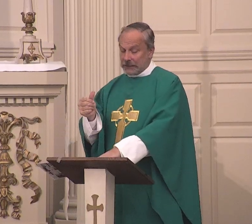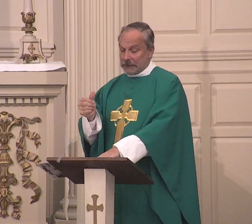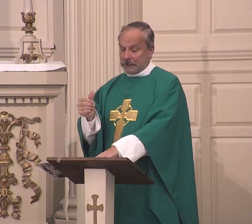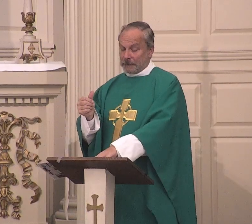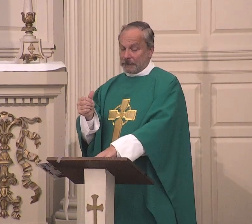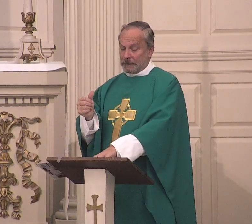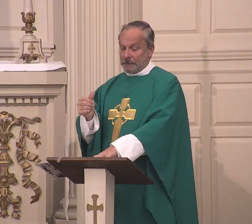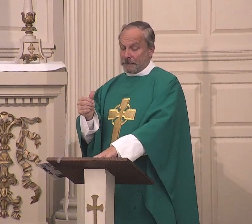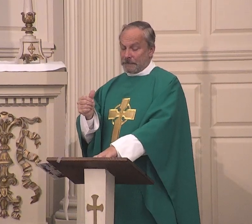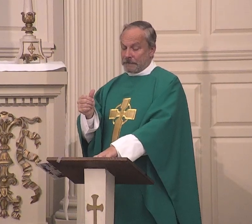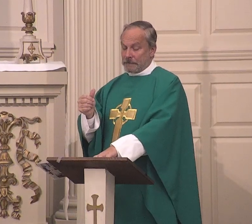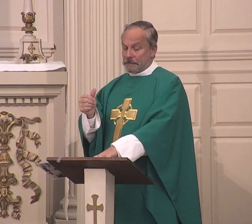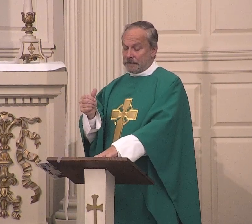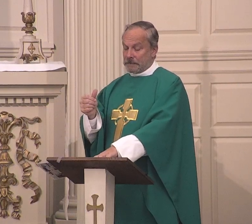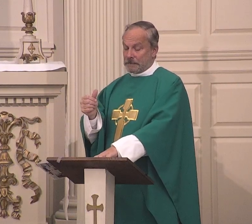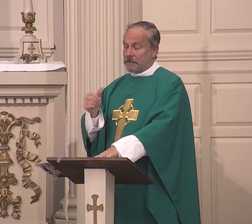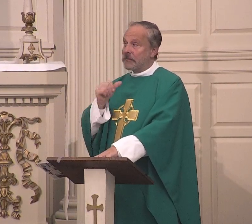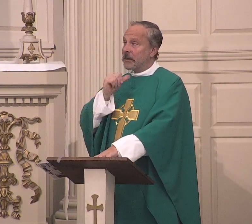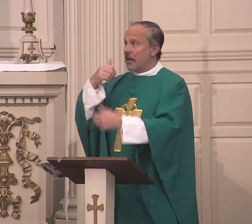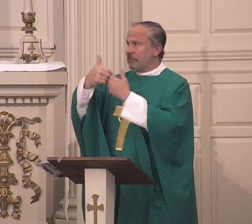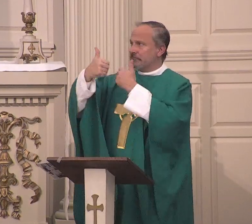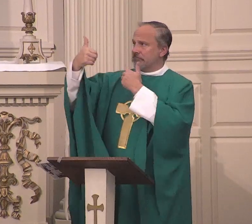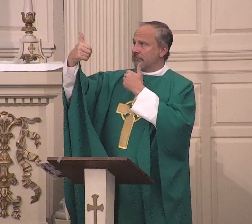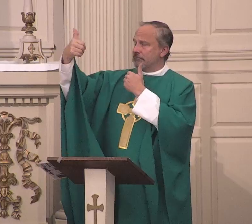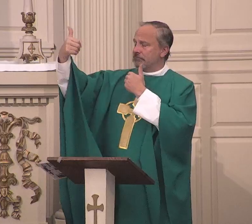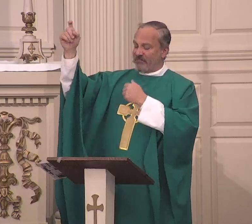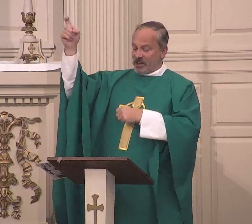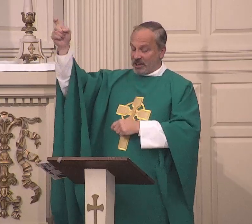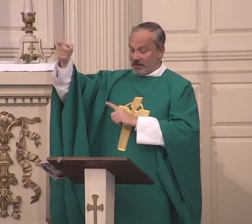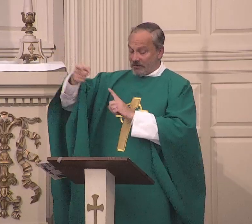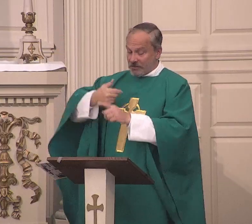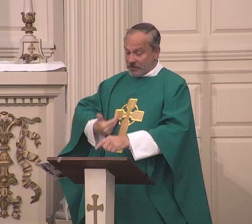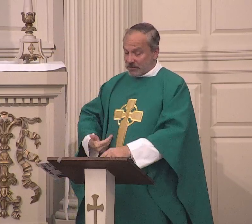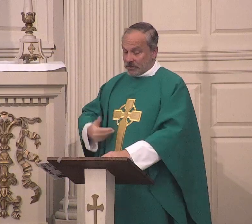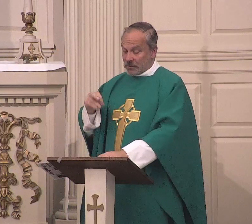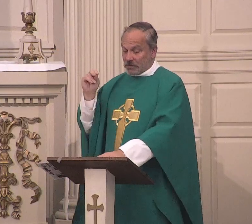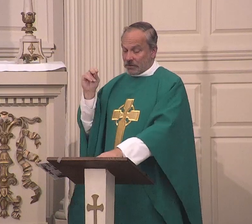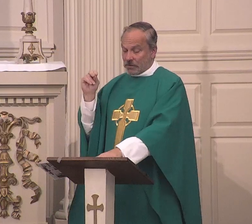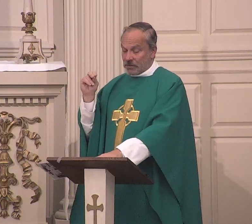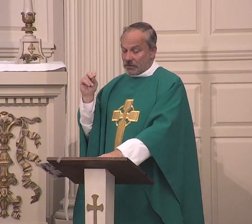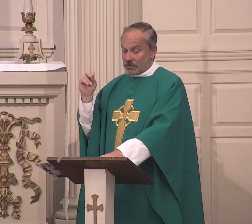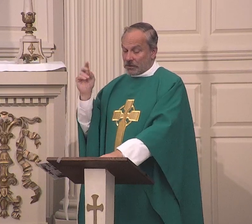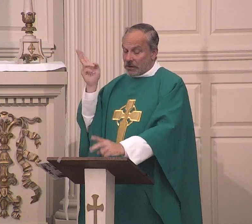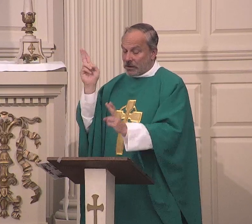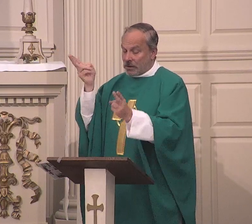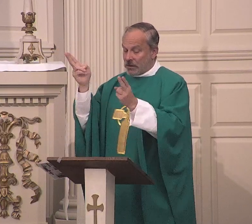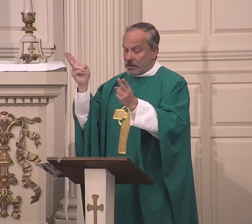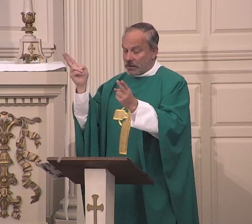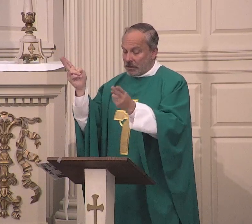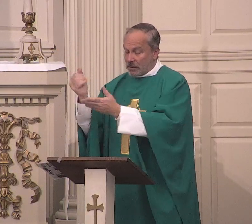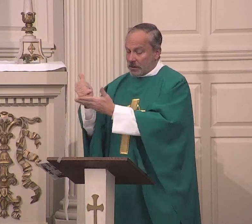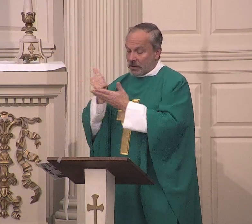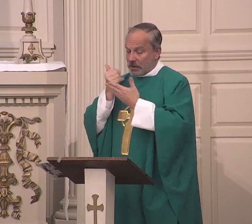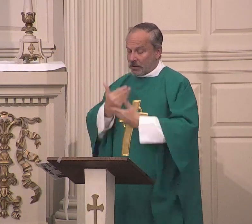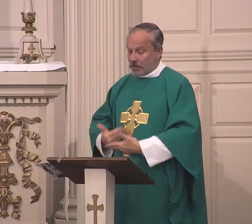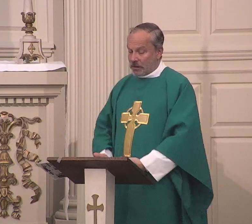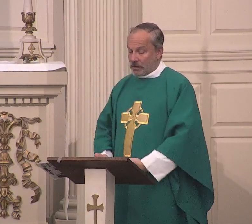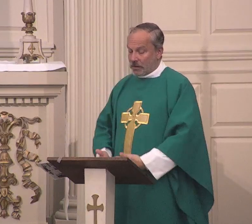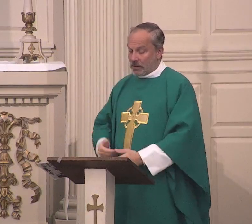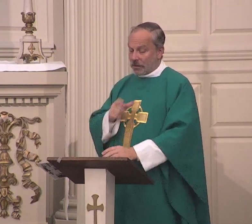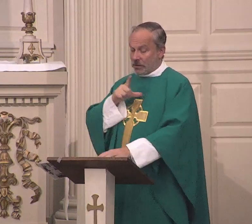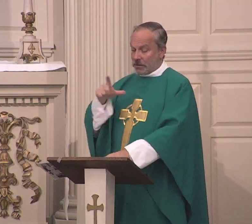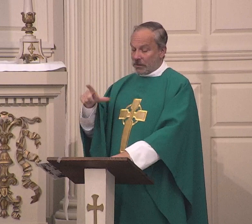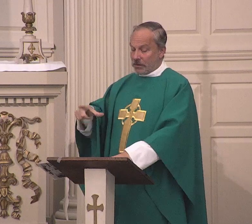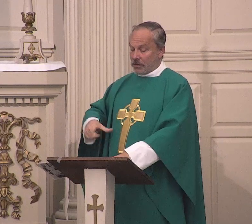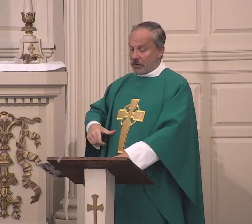Forsake me not, O Lord my God. Be not far from me. Make haste and come to my